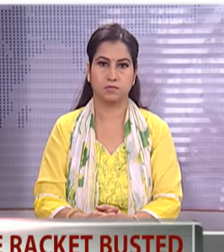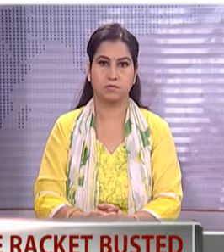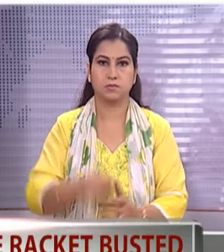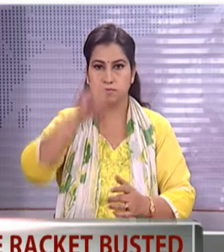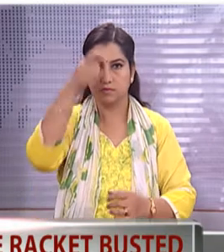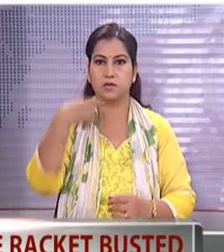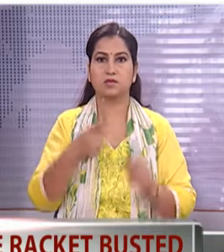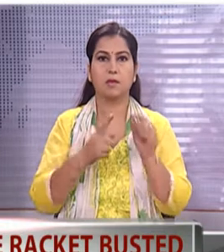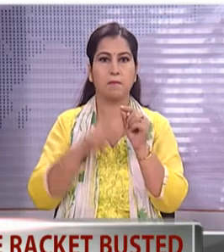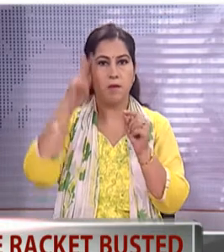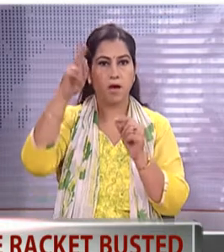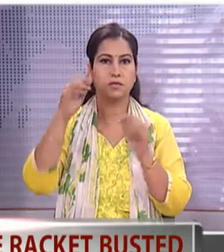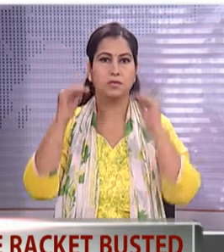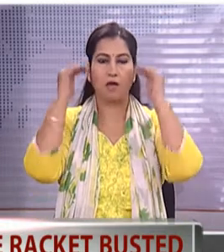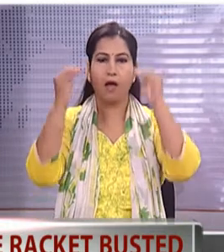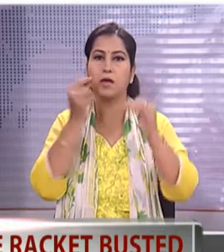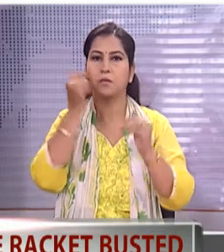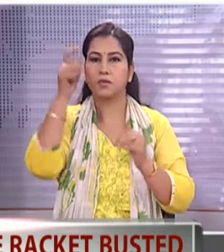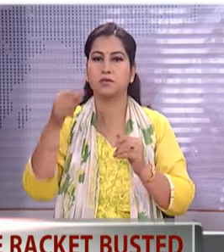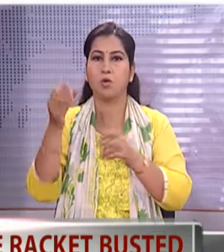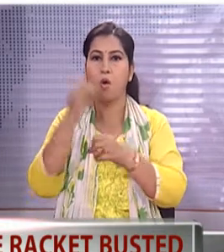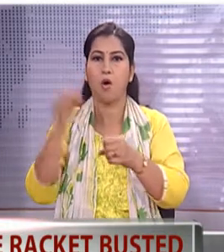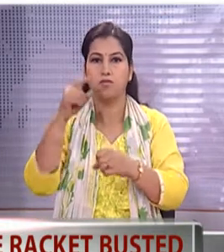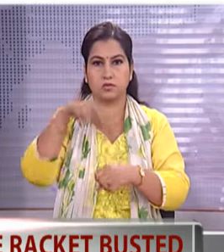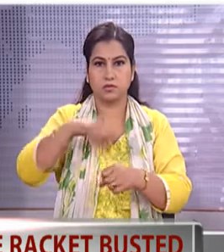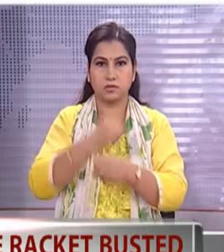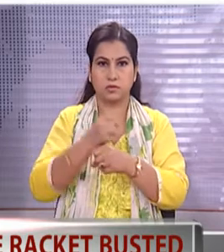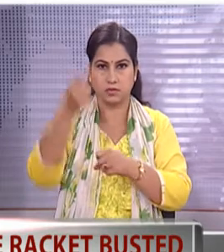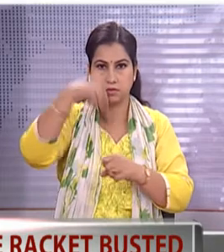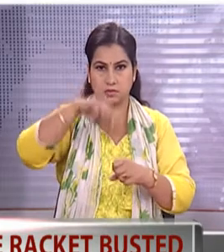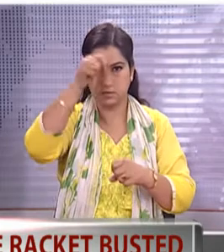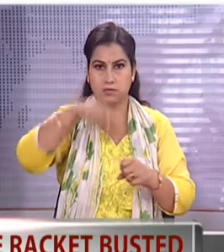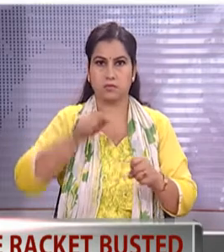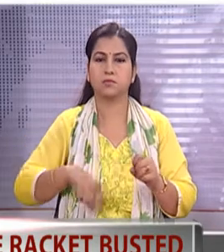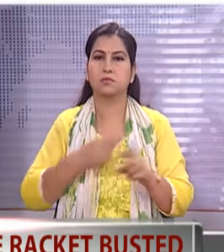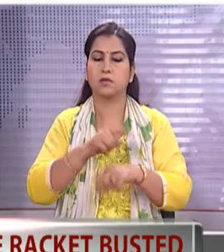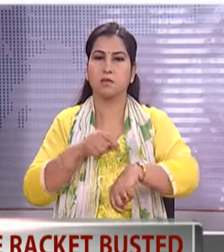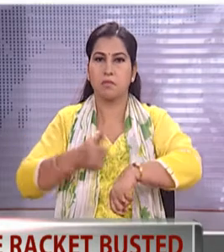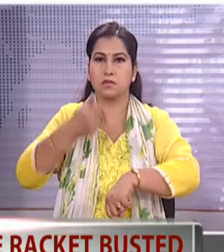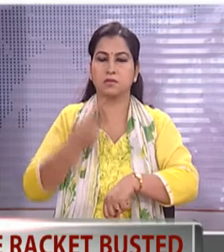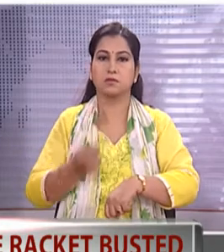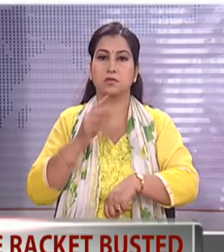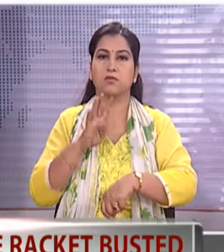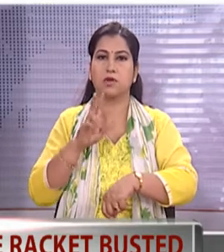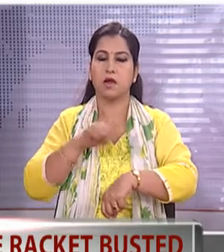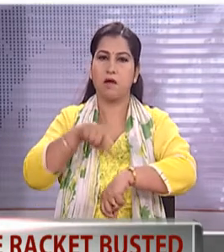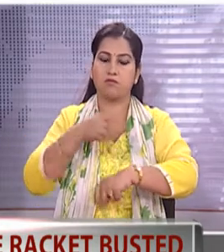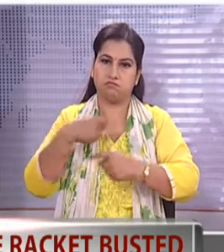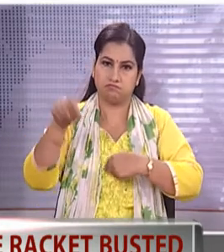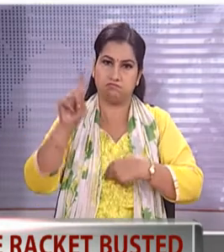India declares Pakistan High Commission staffer persona non grata for espionage, asks him to leave within 48 hours.